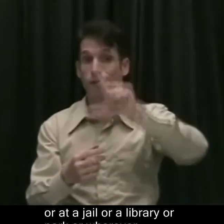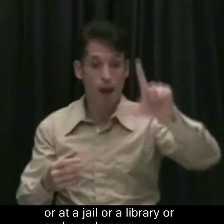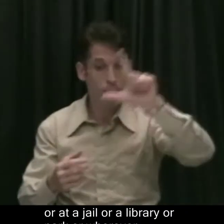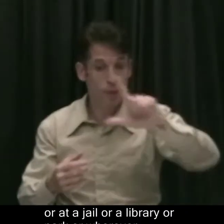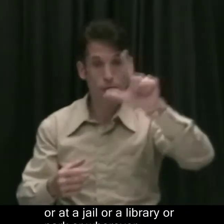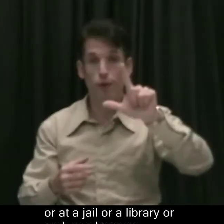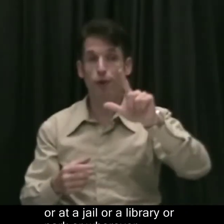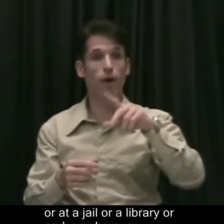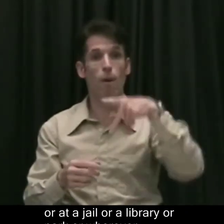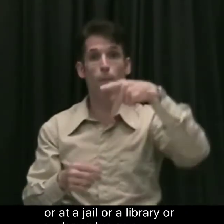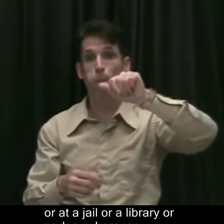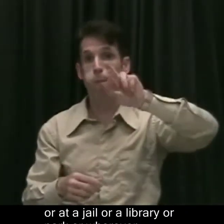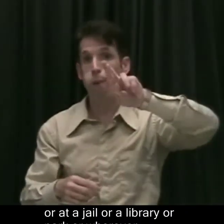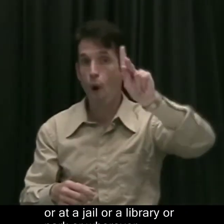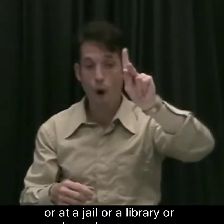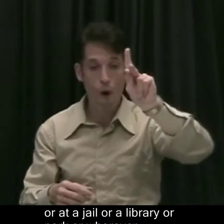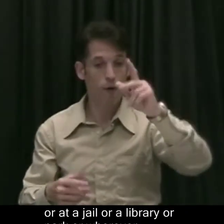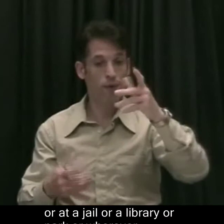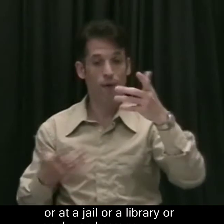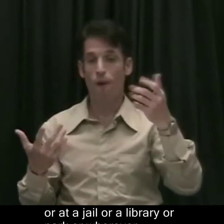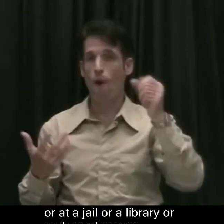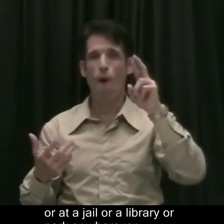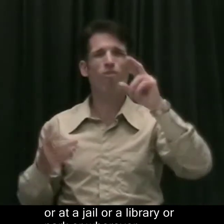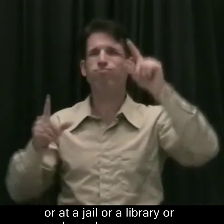library, or park, or wherever.